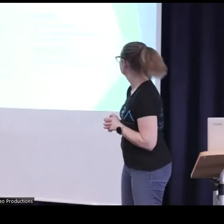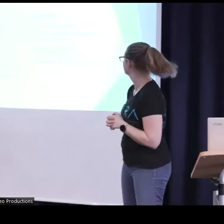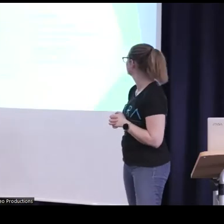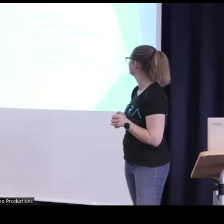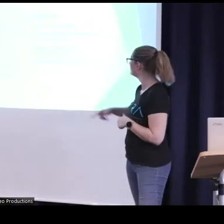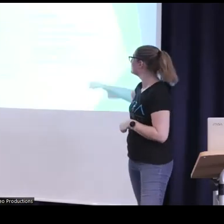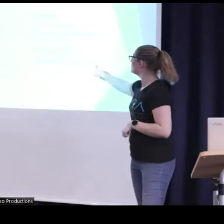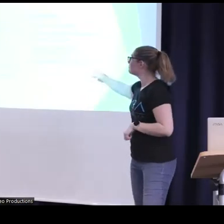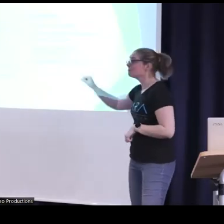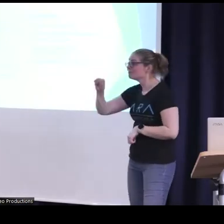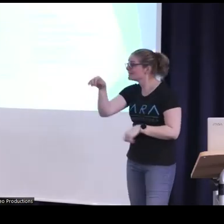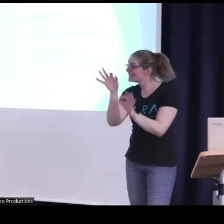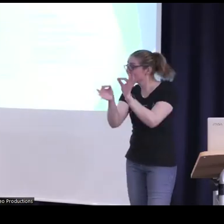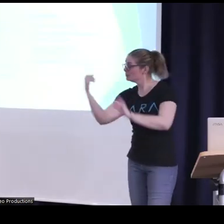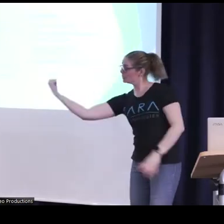that's placed on you.